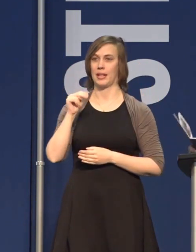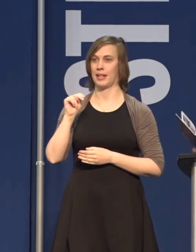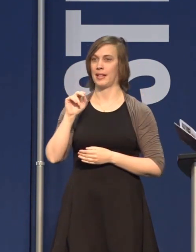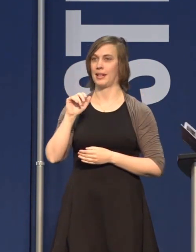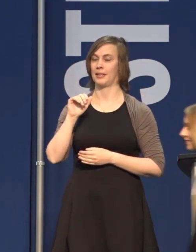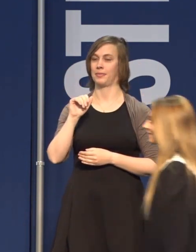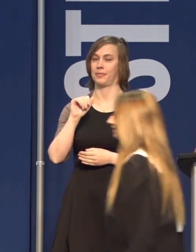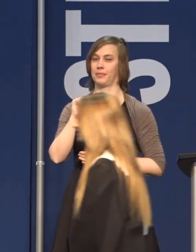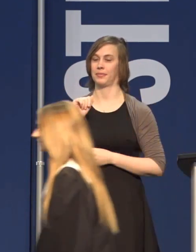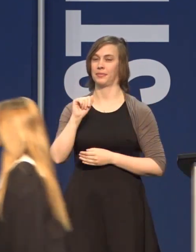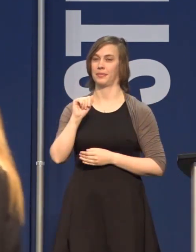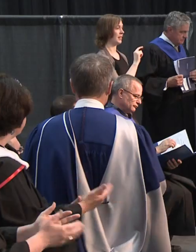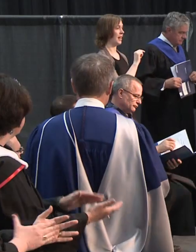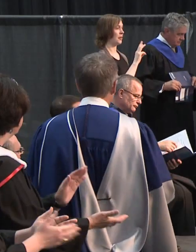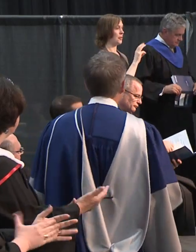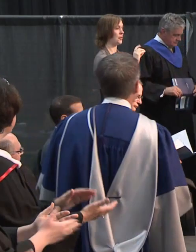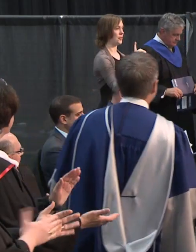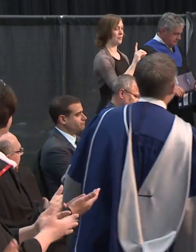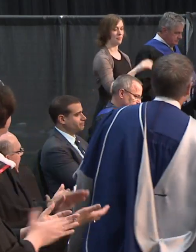Atwood.